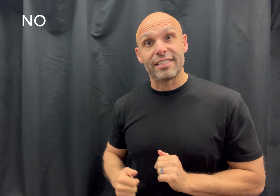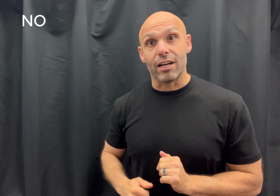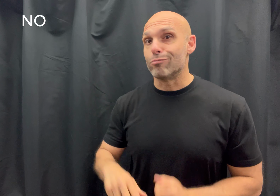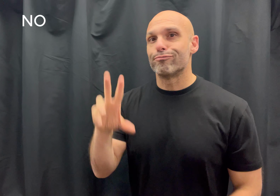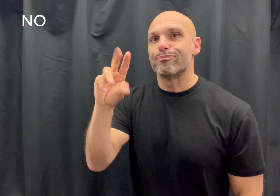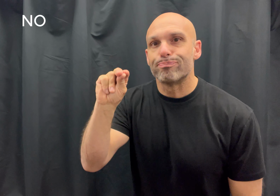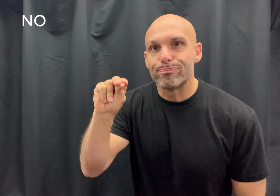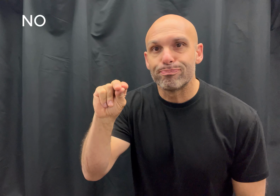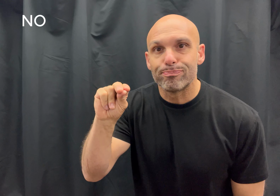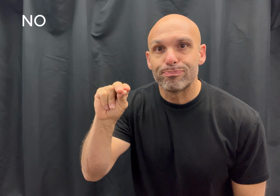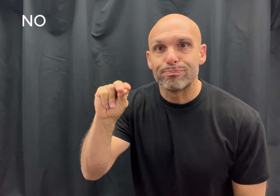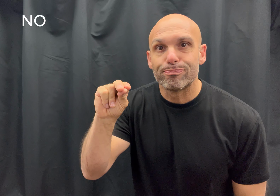ASL.